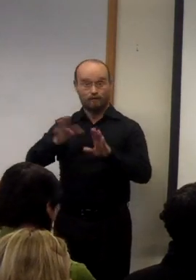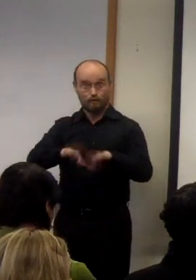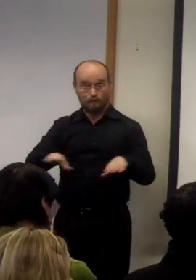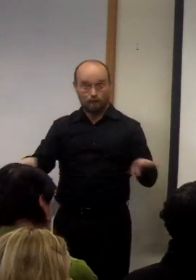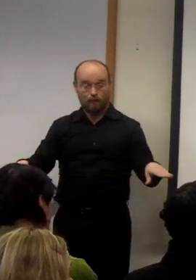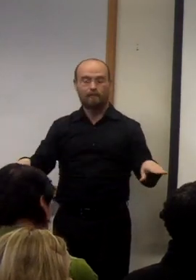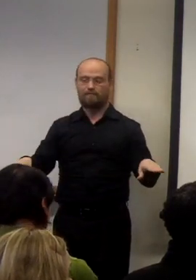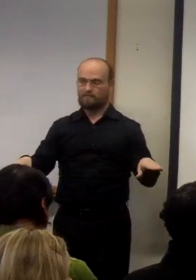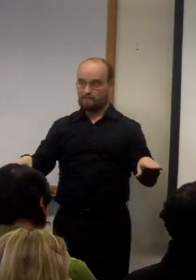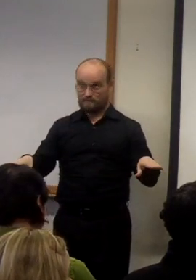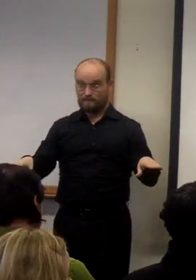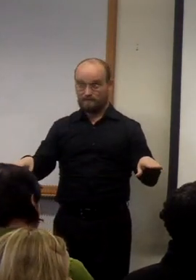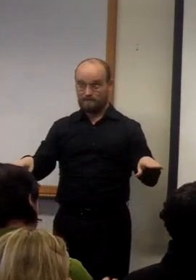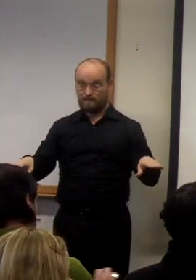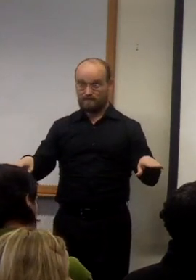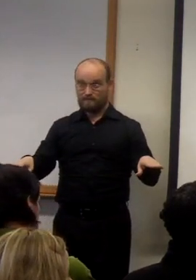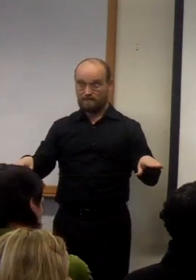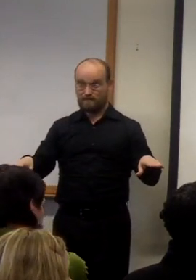right?